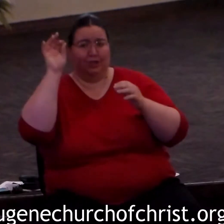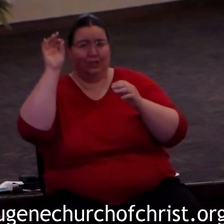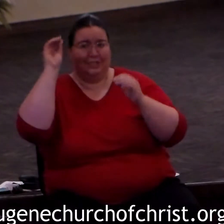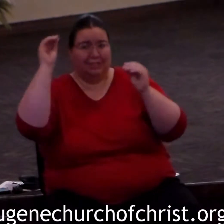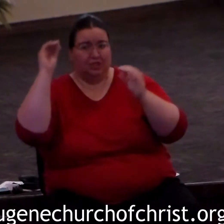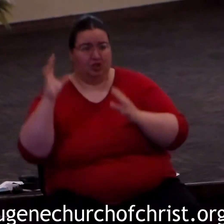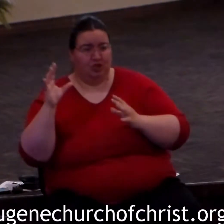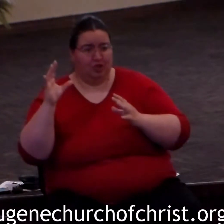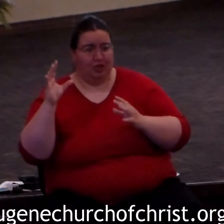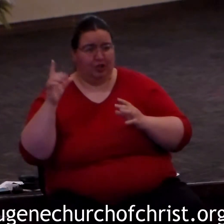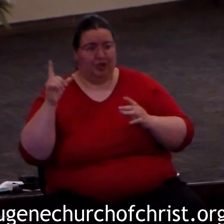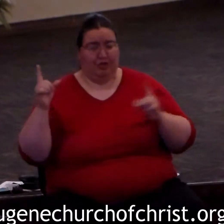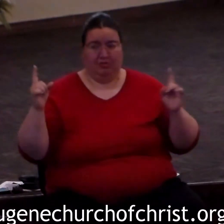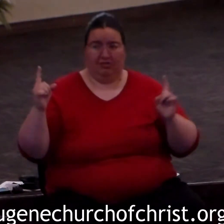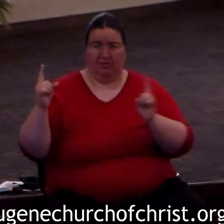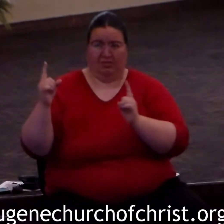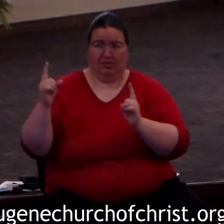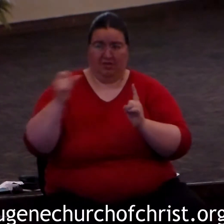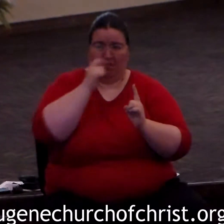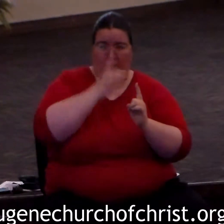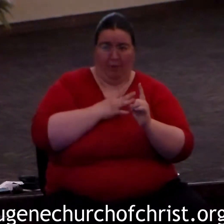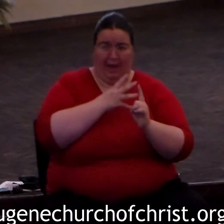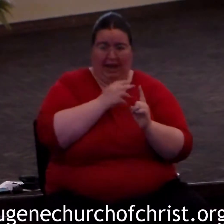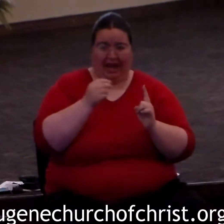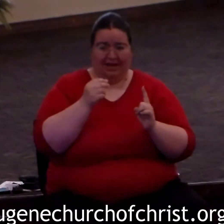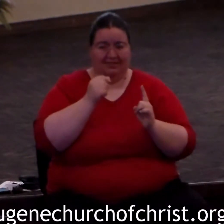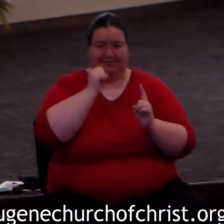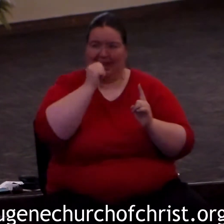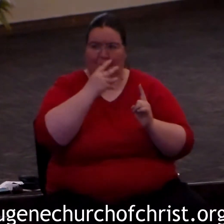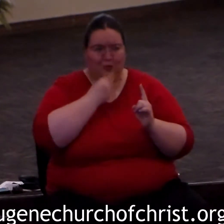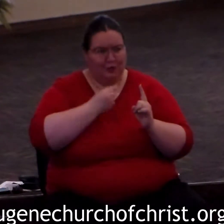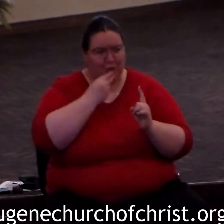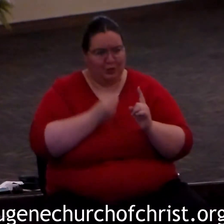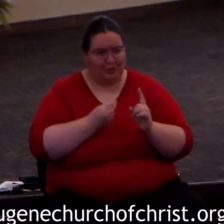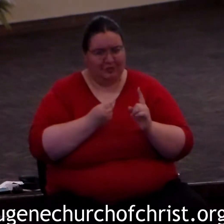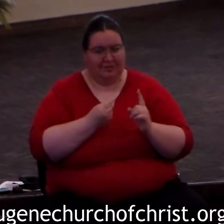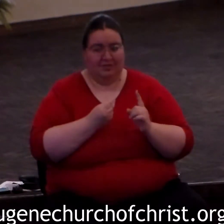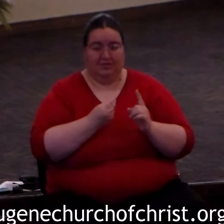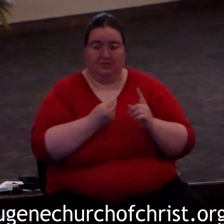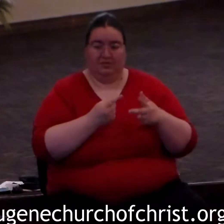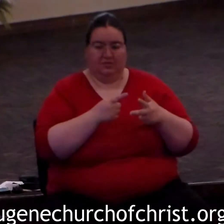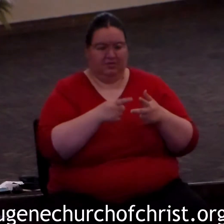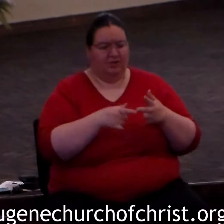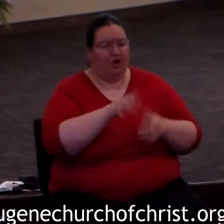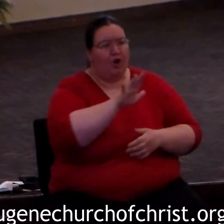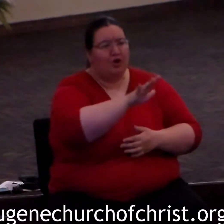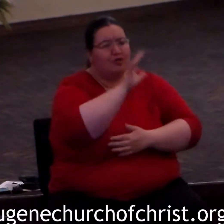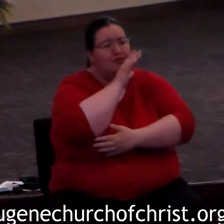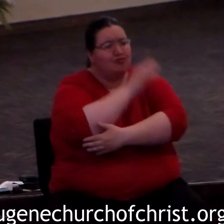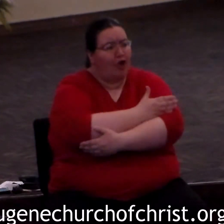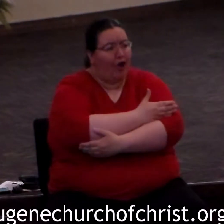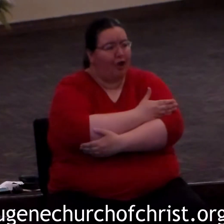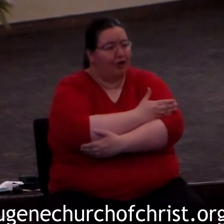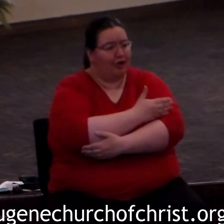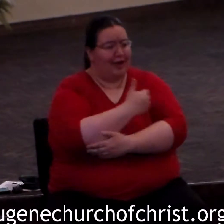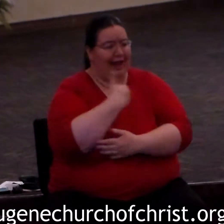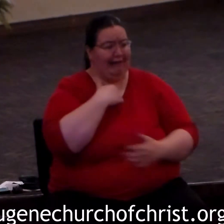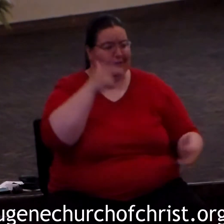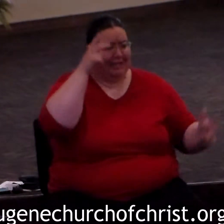here about whether this conversation even takes place. Third, she has a daughter with an evil spirit. So she has gone beyond just being a woman